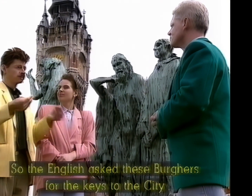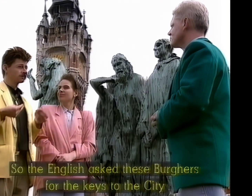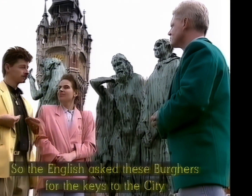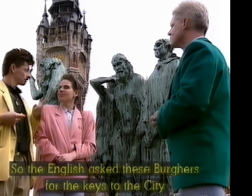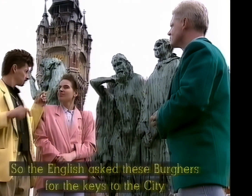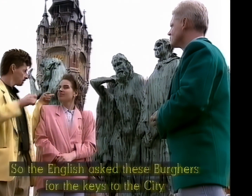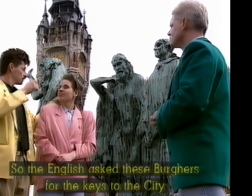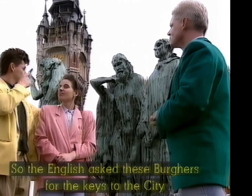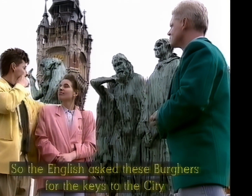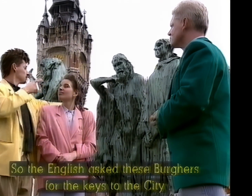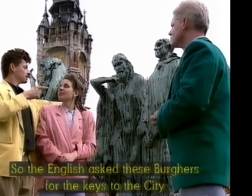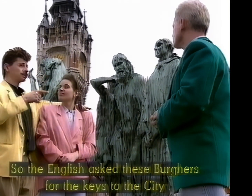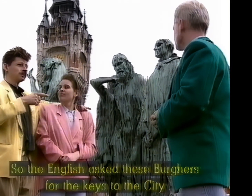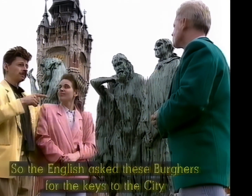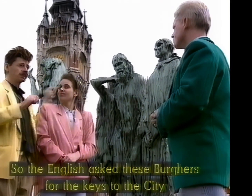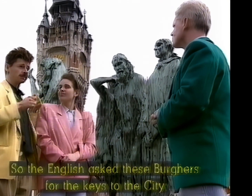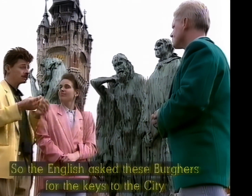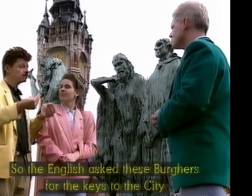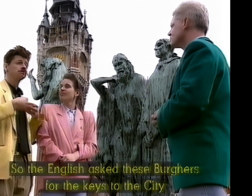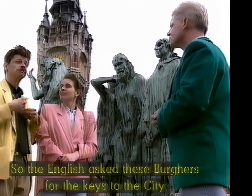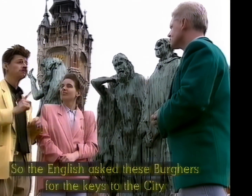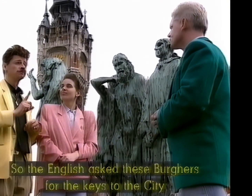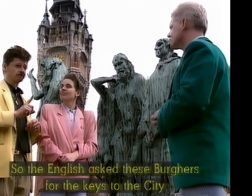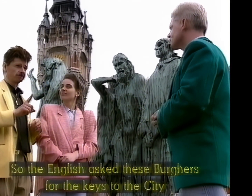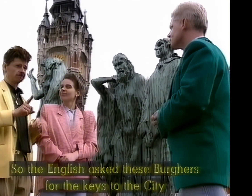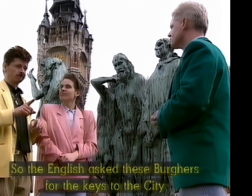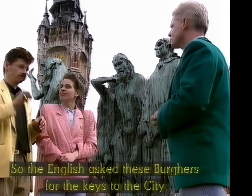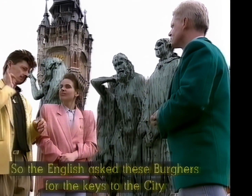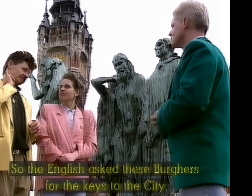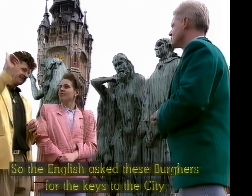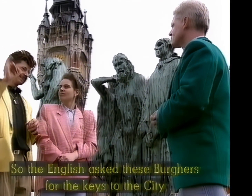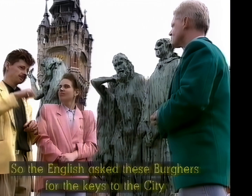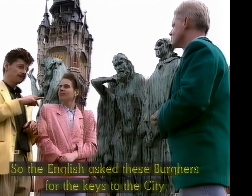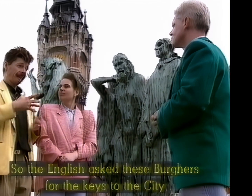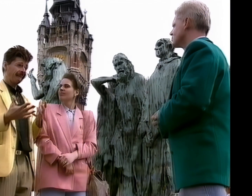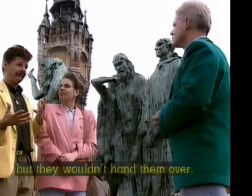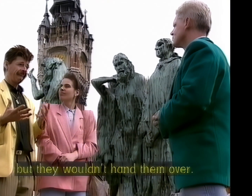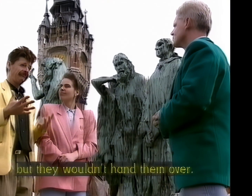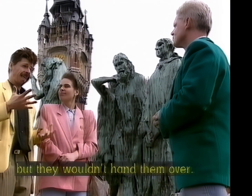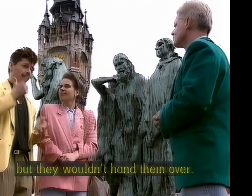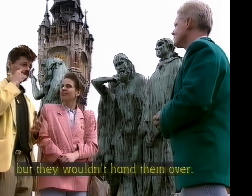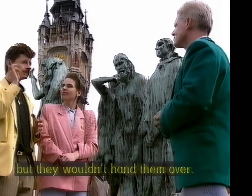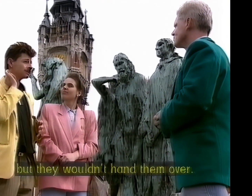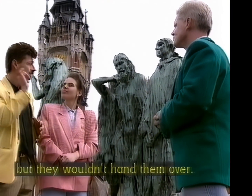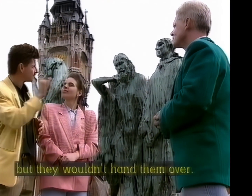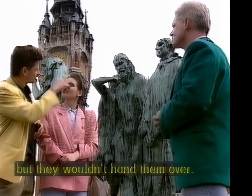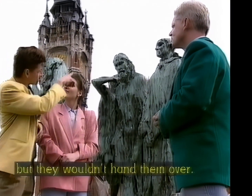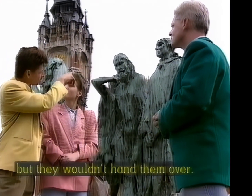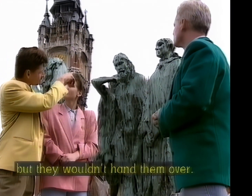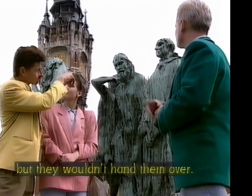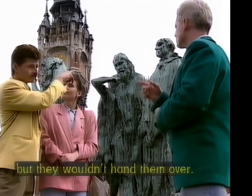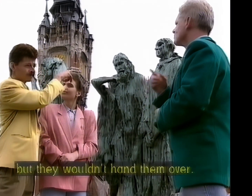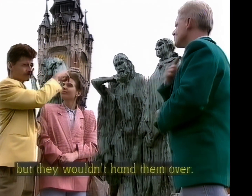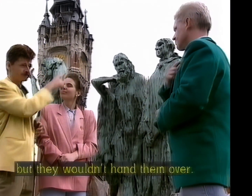into the city and asked for the keys. You can see he's got them there. But they wouldn't hand them over, and they threatened to hang this guy unless they did.